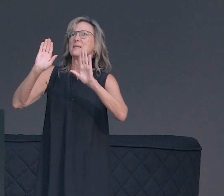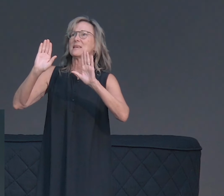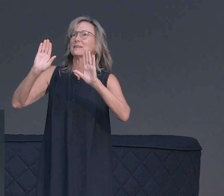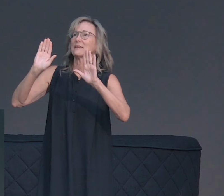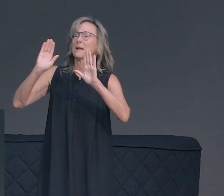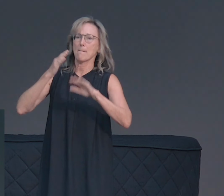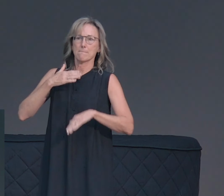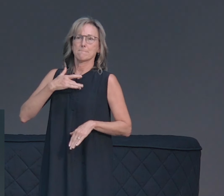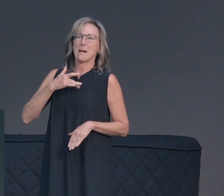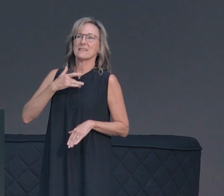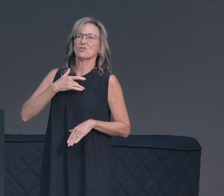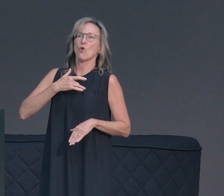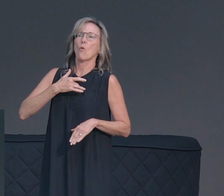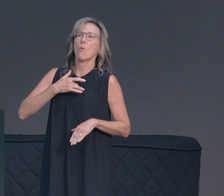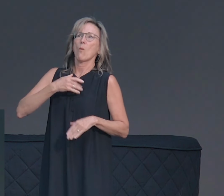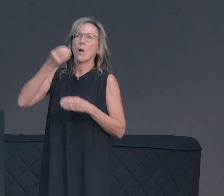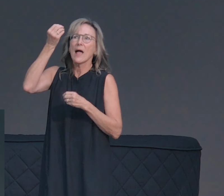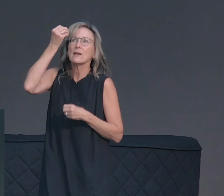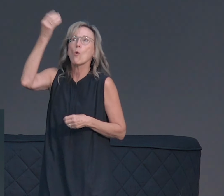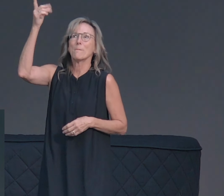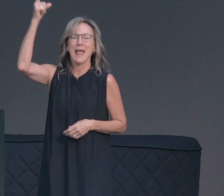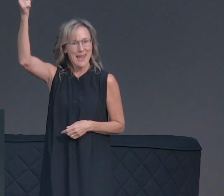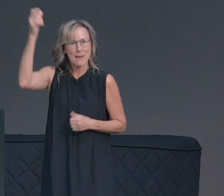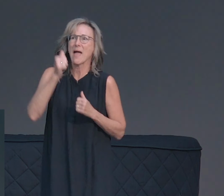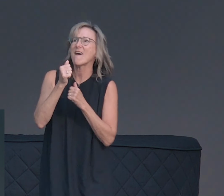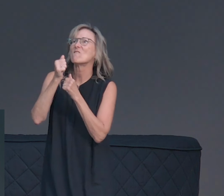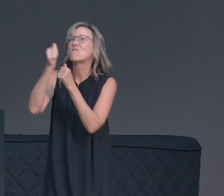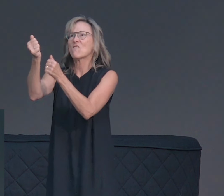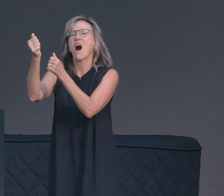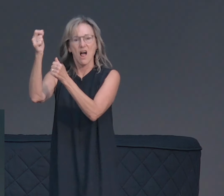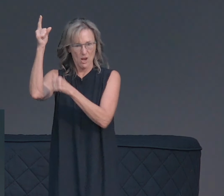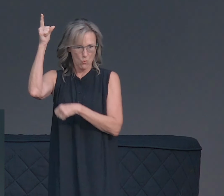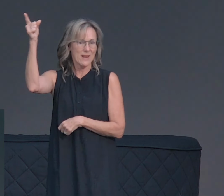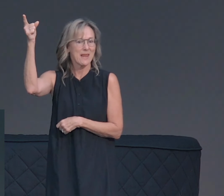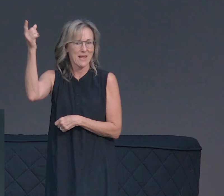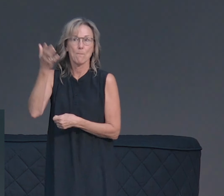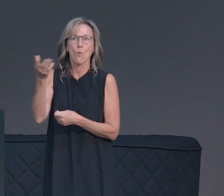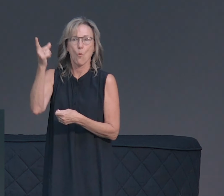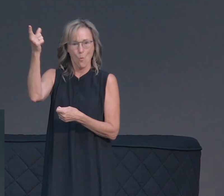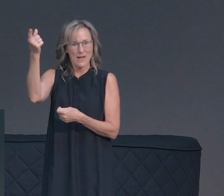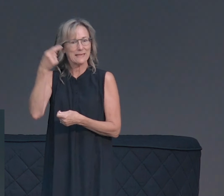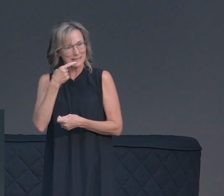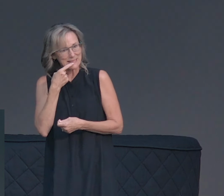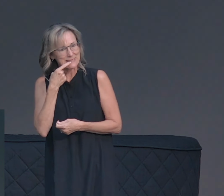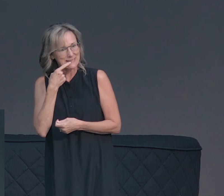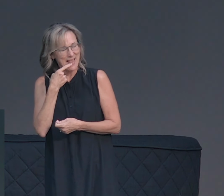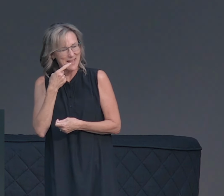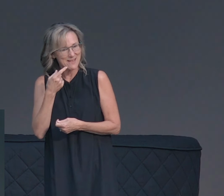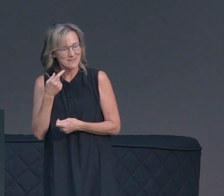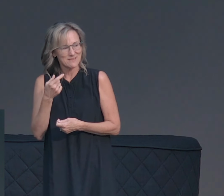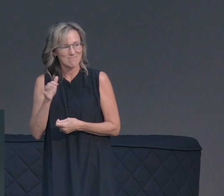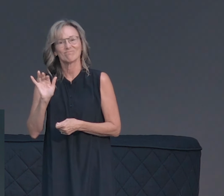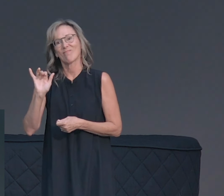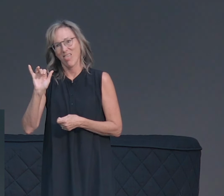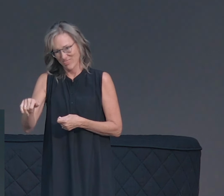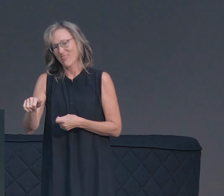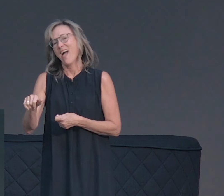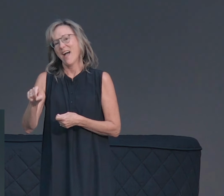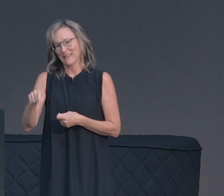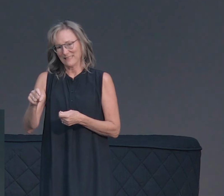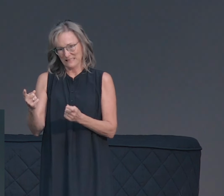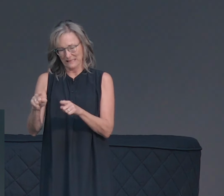surrendered to God's Word so that we follow and obey what God demands of our lives.